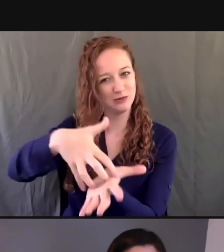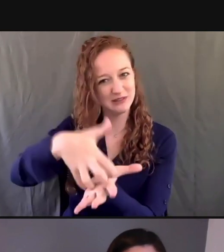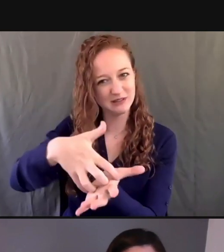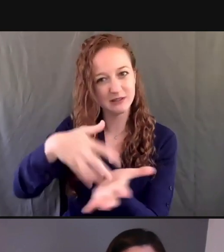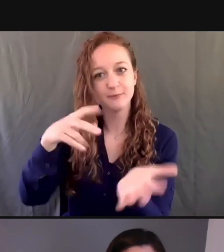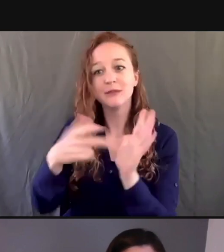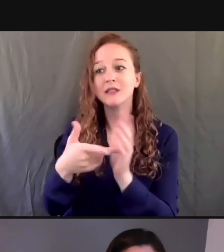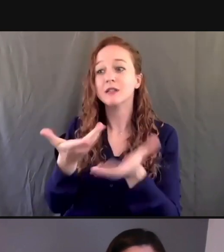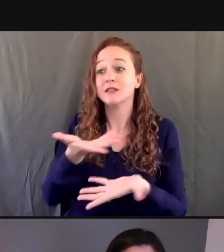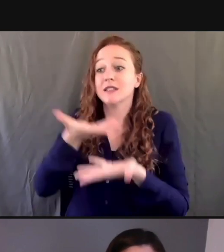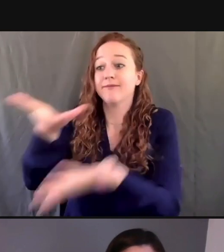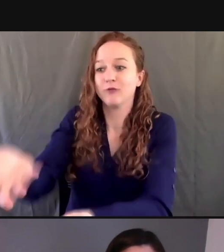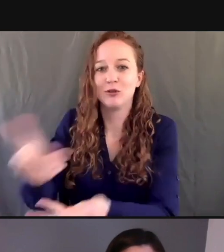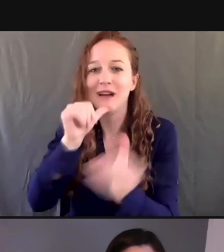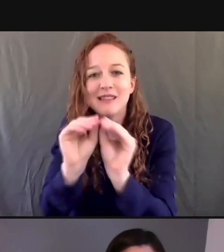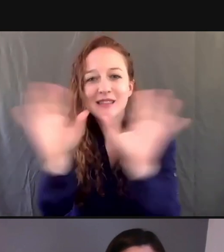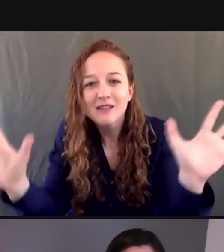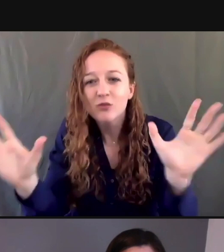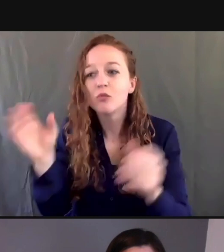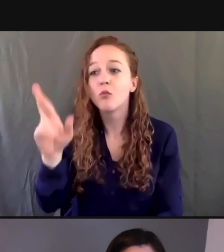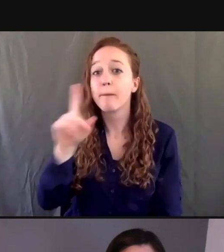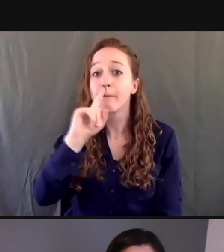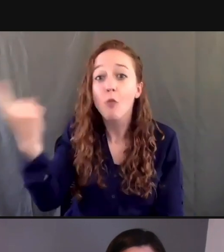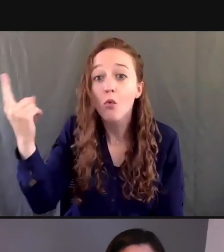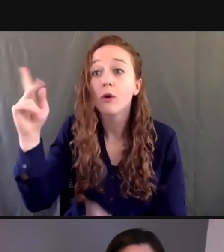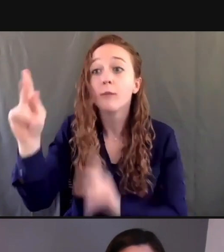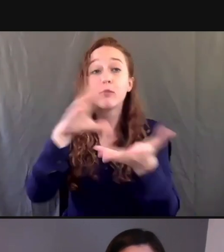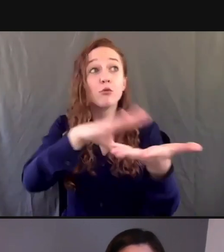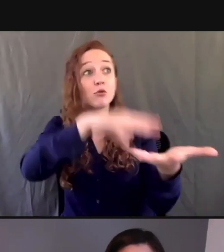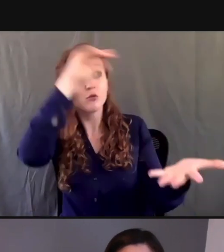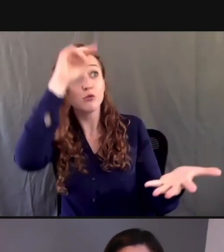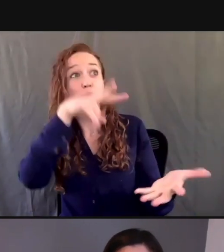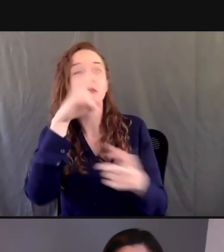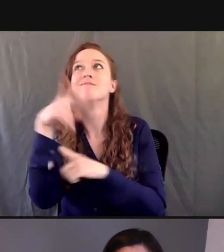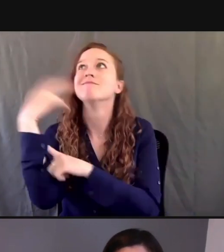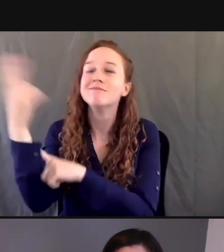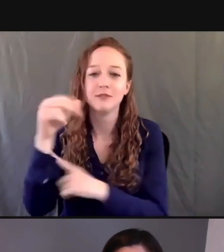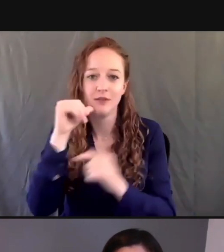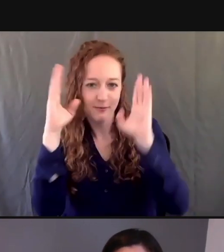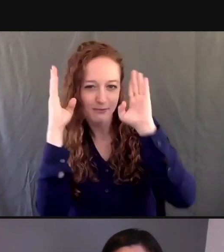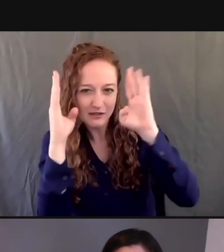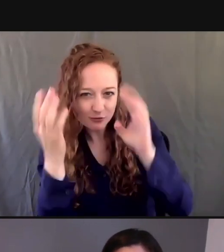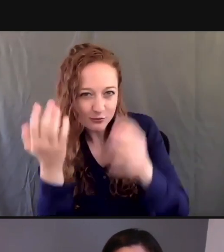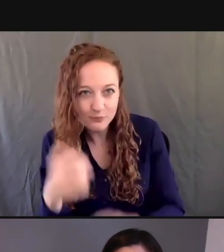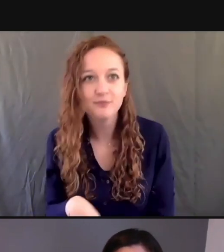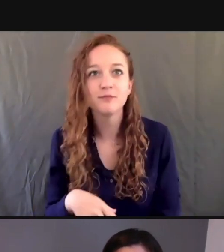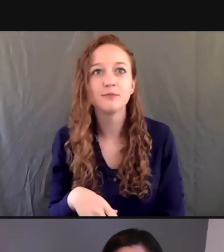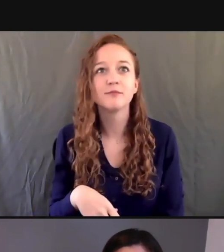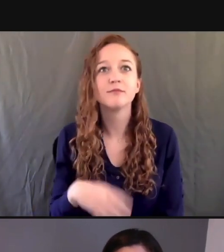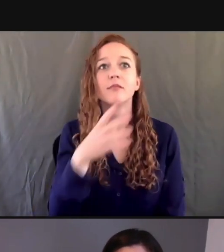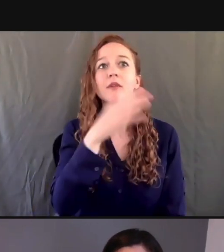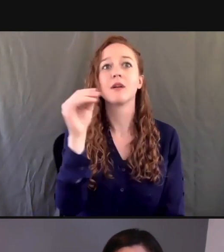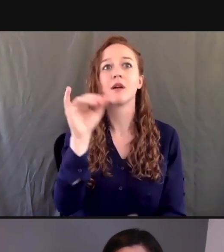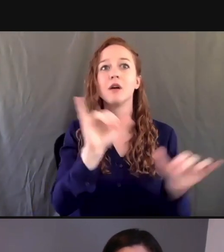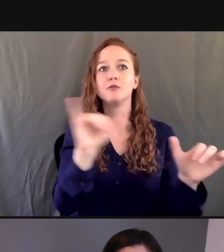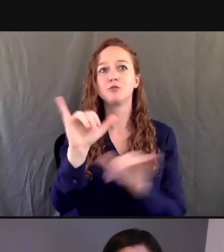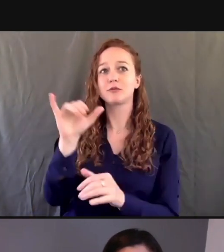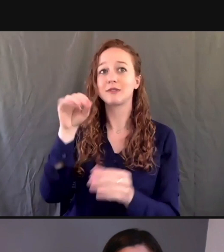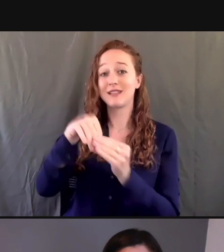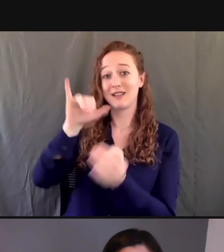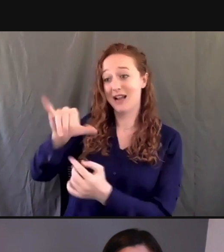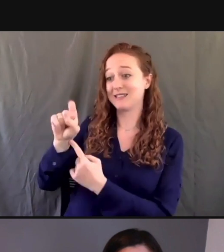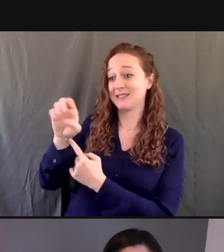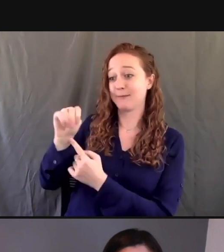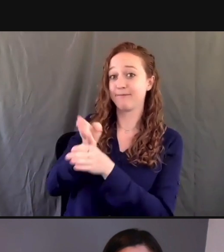hard to understand. It's boring. It's dry. Has very jargony. Has very big words.